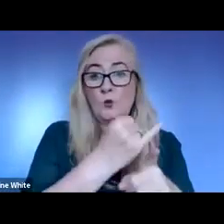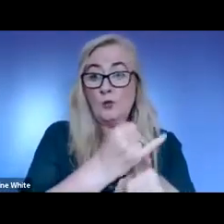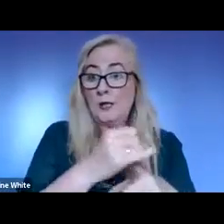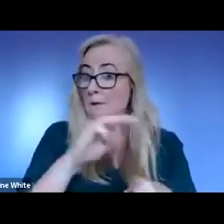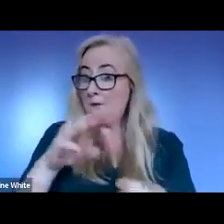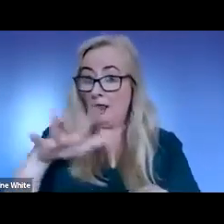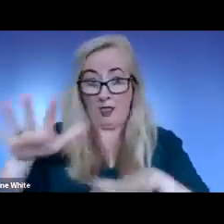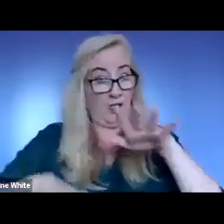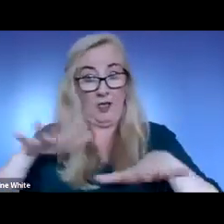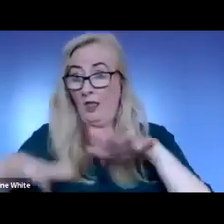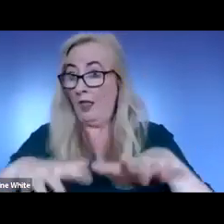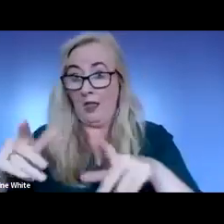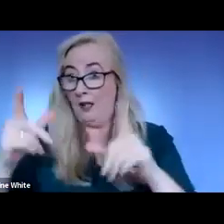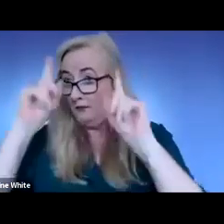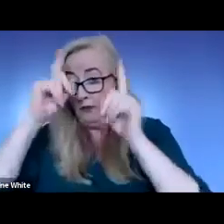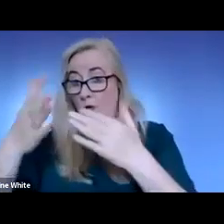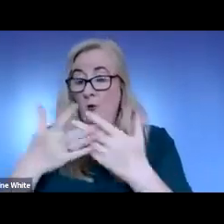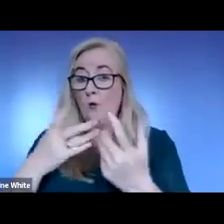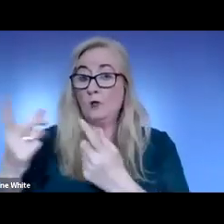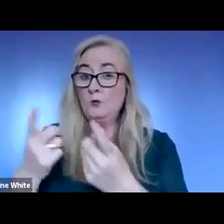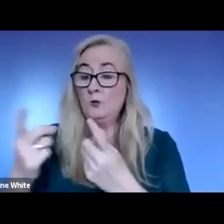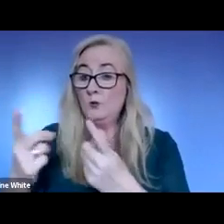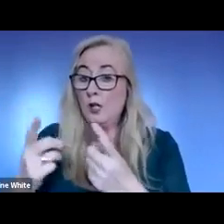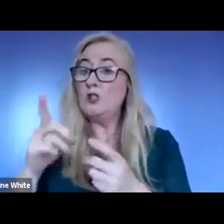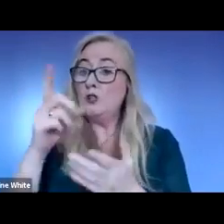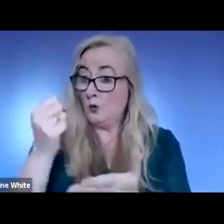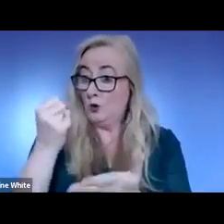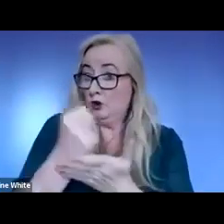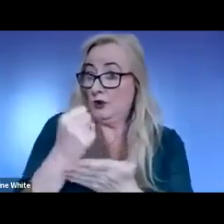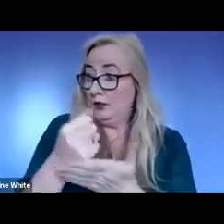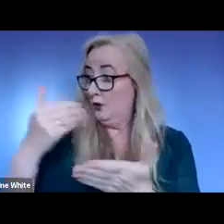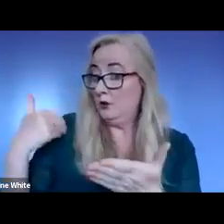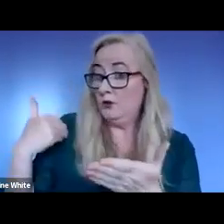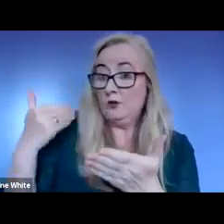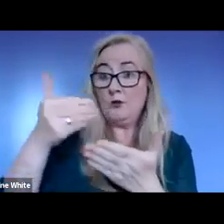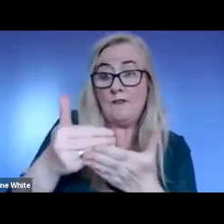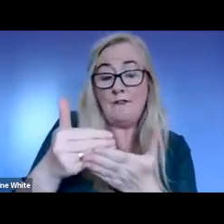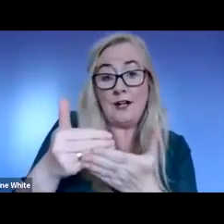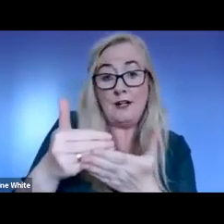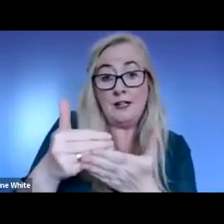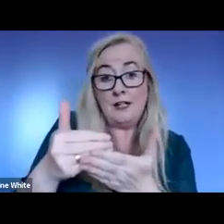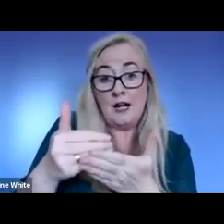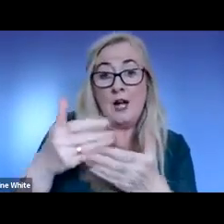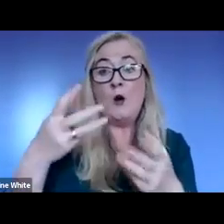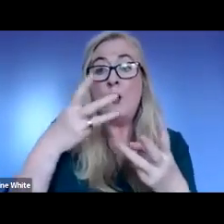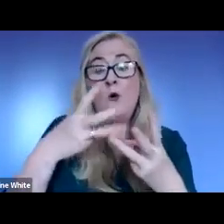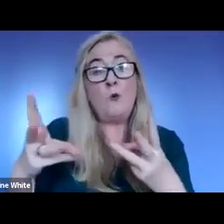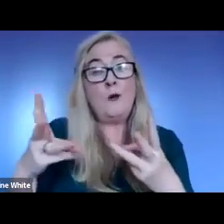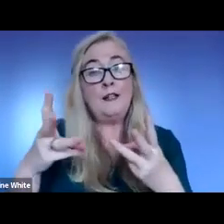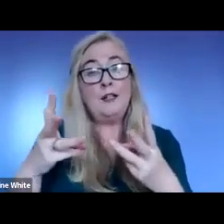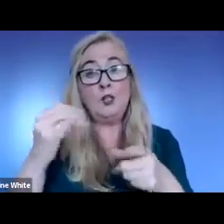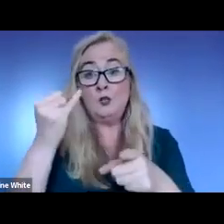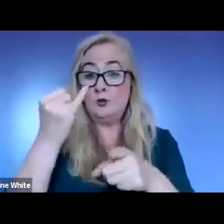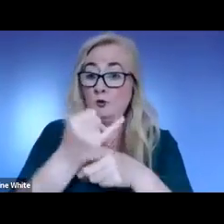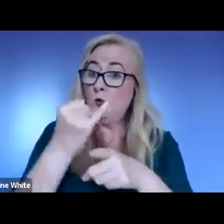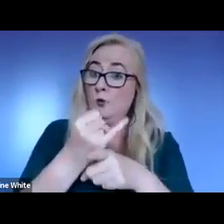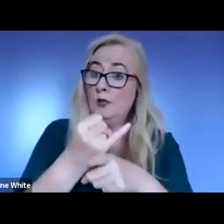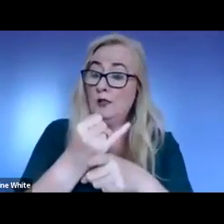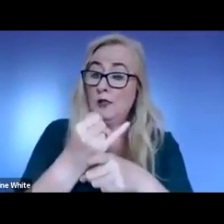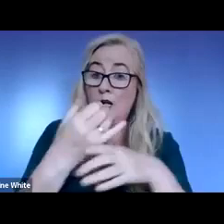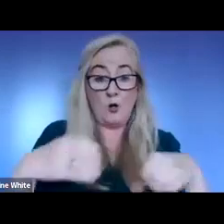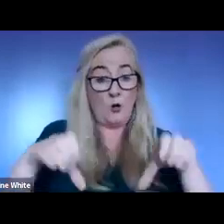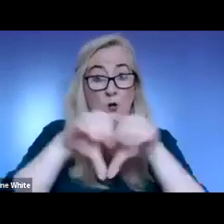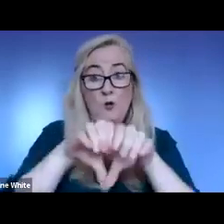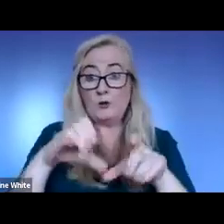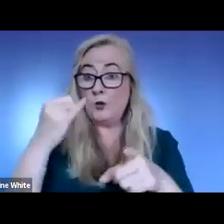in the dark. And there is no doubt from the studies that have been done so far that the removal of the schools and the closure of